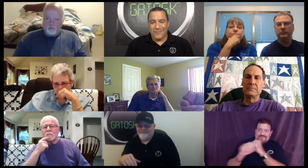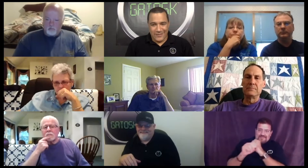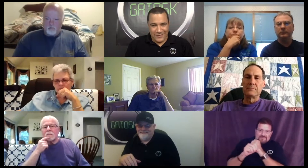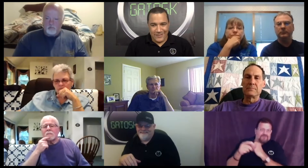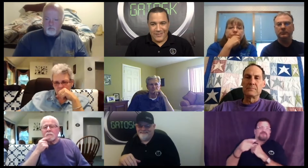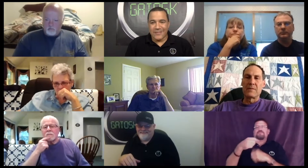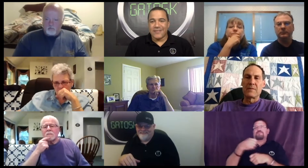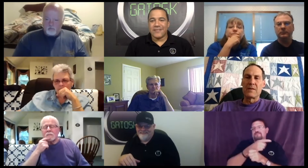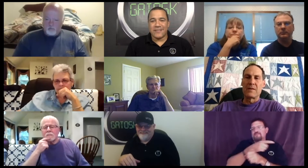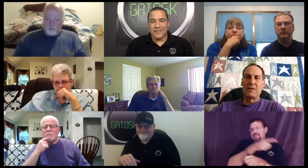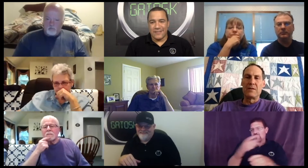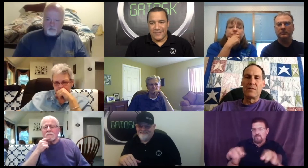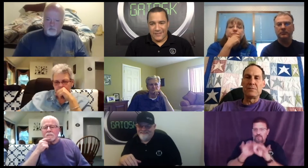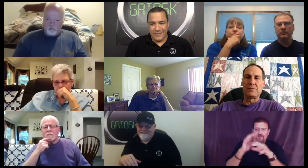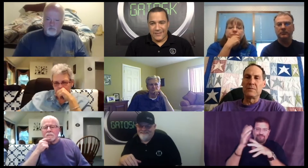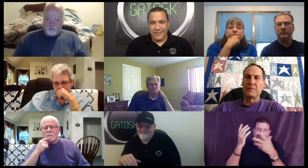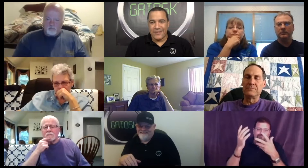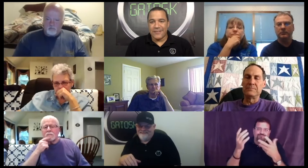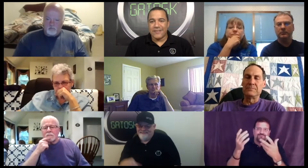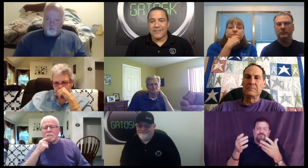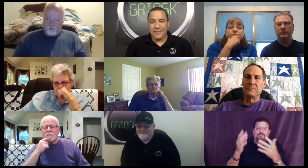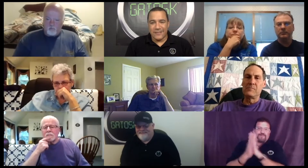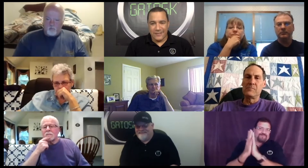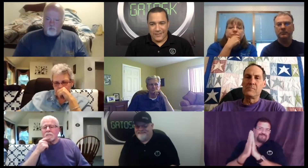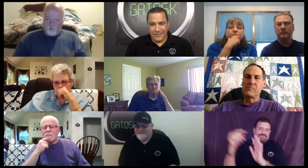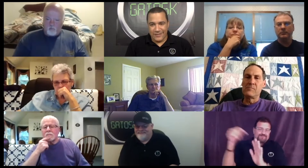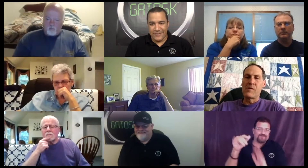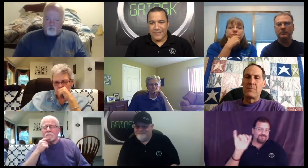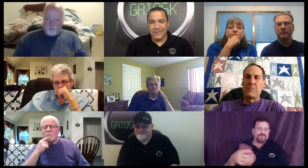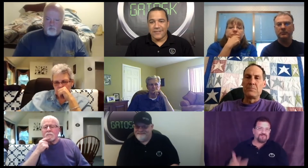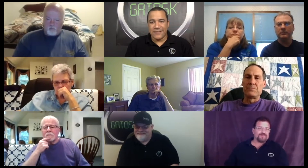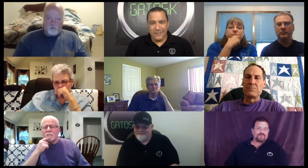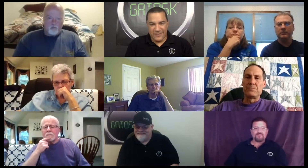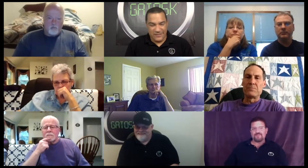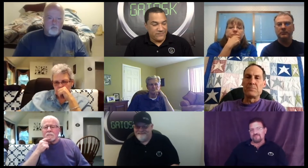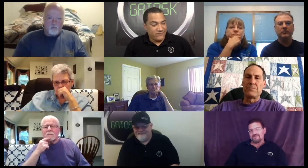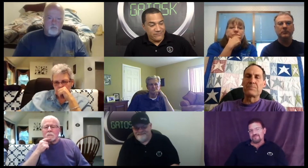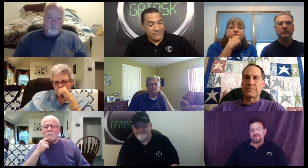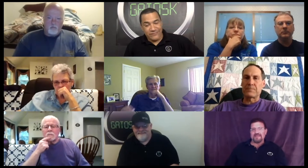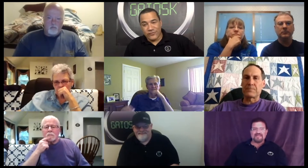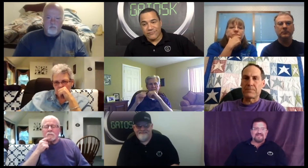Facebook, there'd be none of that, but because of advertising and the traffic, that's how they are successful.